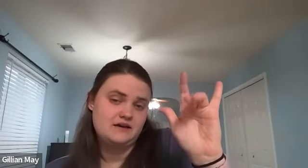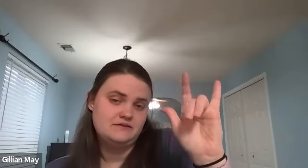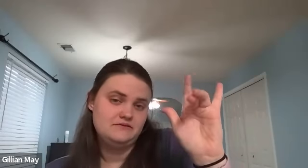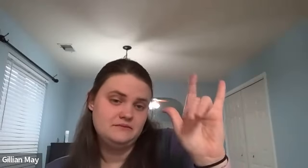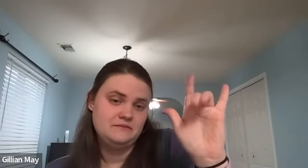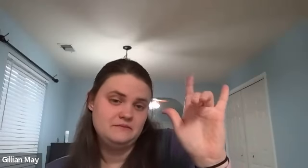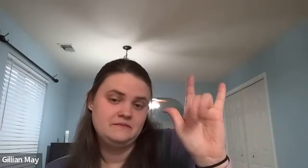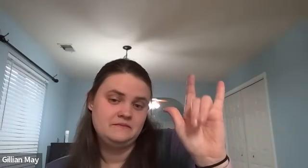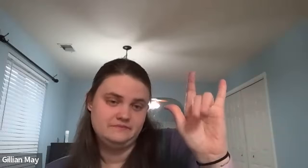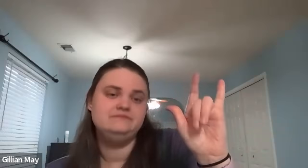25.